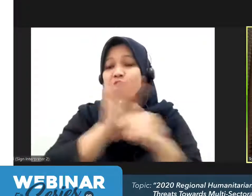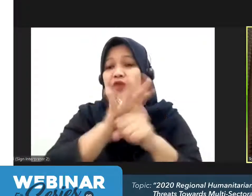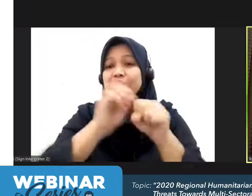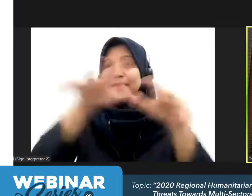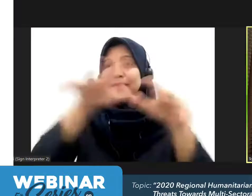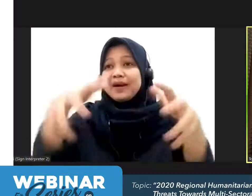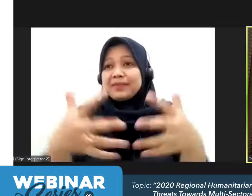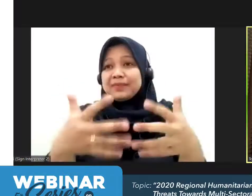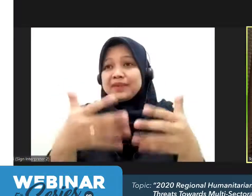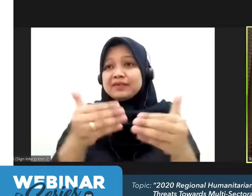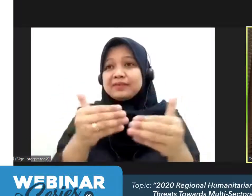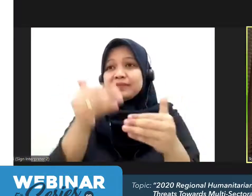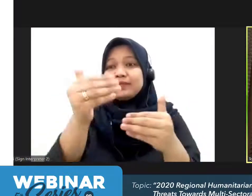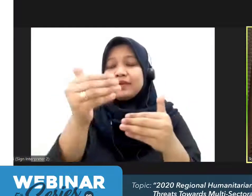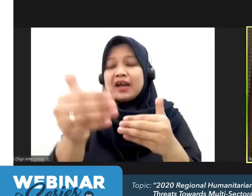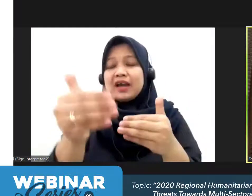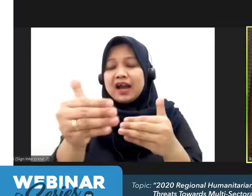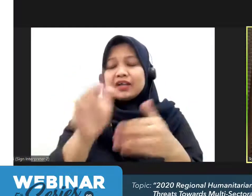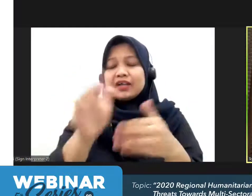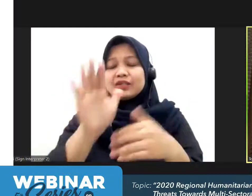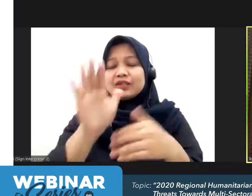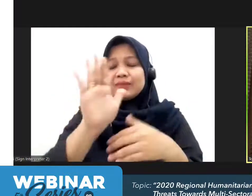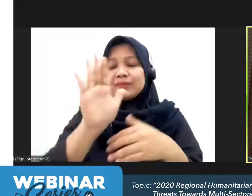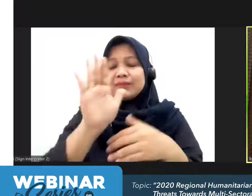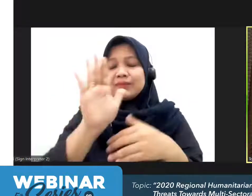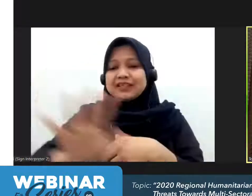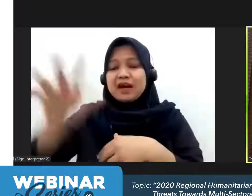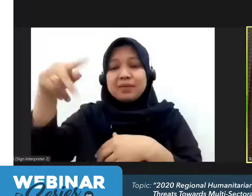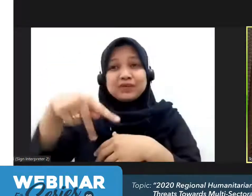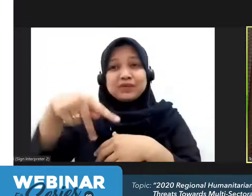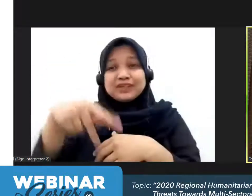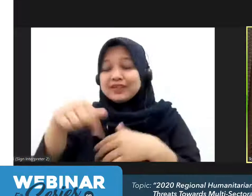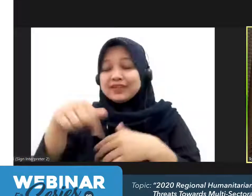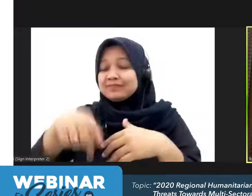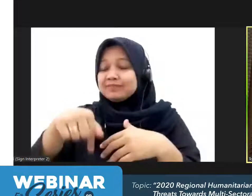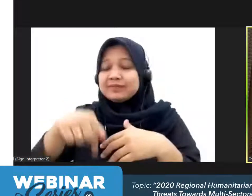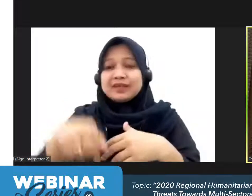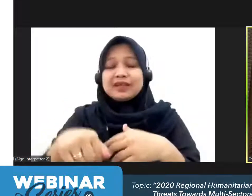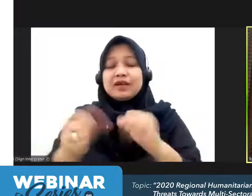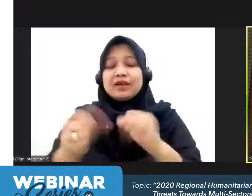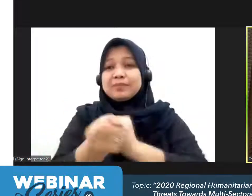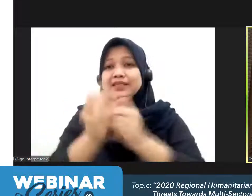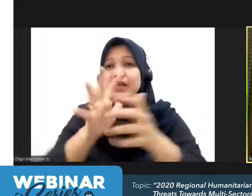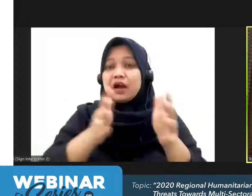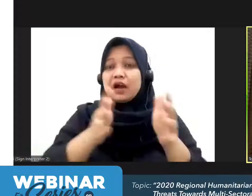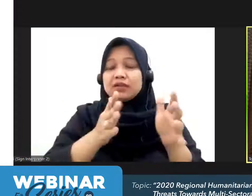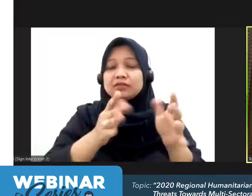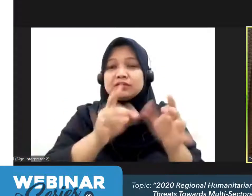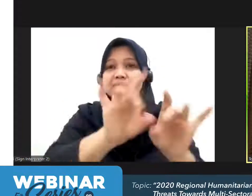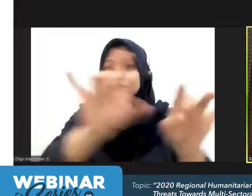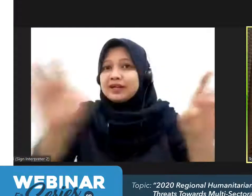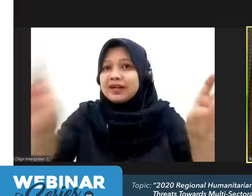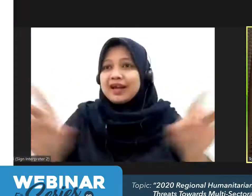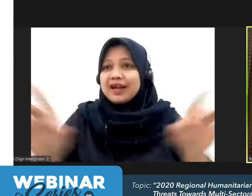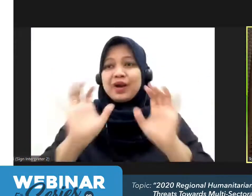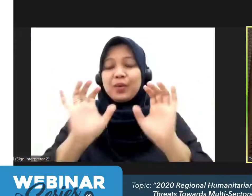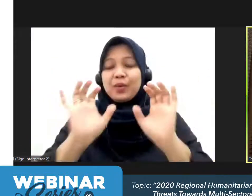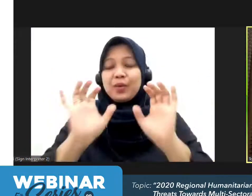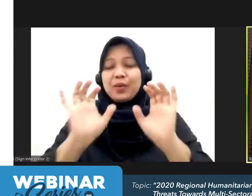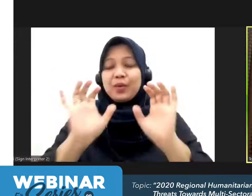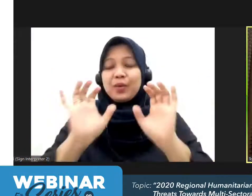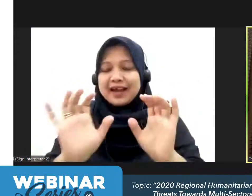forget that the Asia Pacific is also the most disaster-prone region. That's why we are facing double or multi-disaster